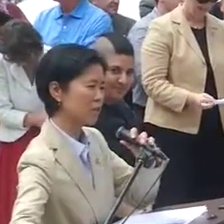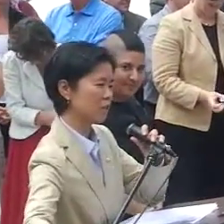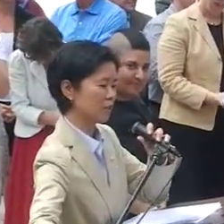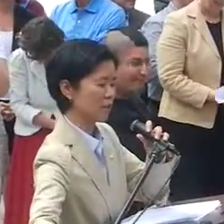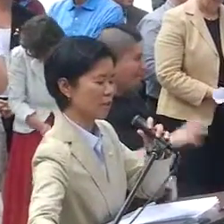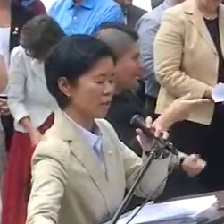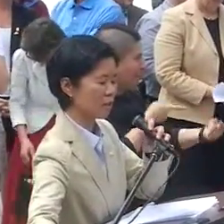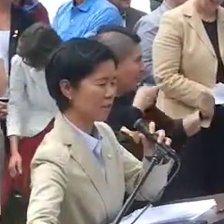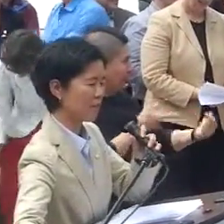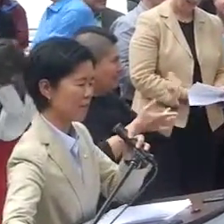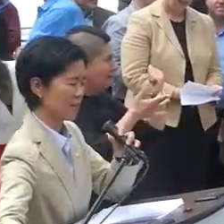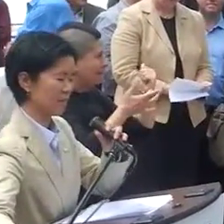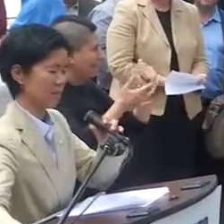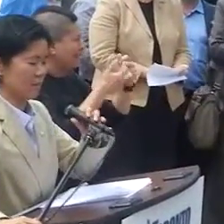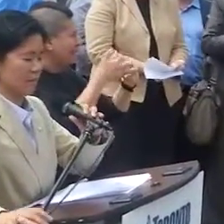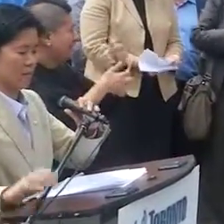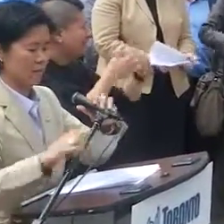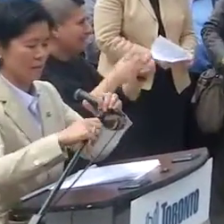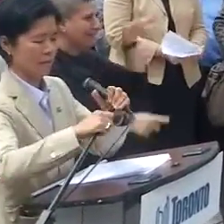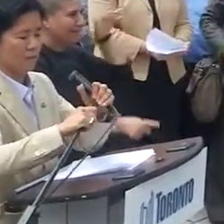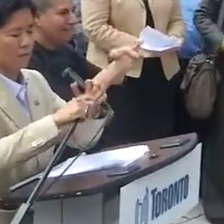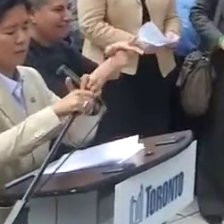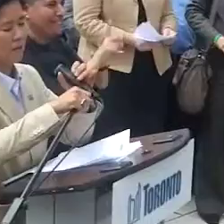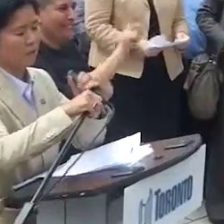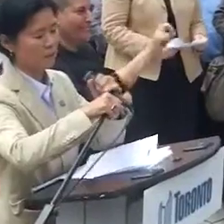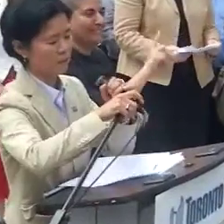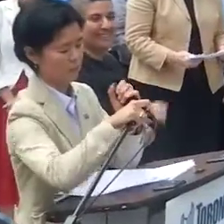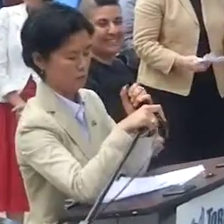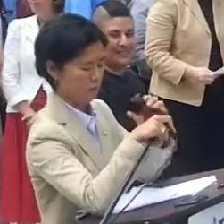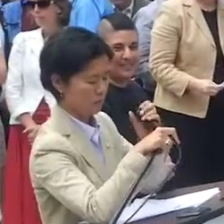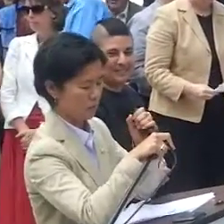Technical difficulties. Hold on for a second.